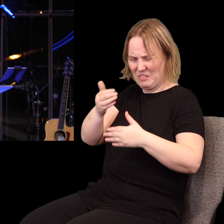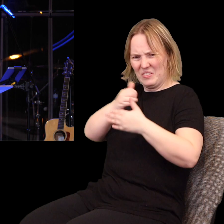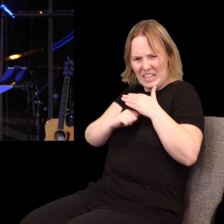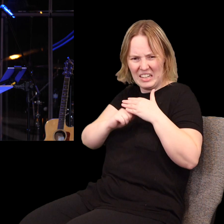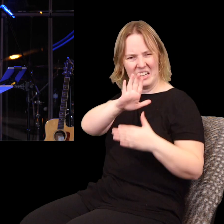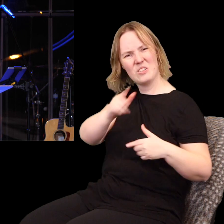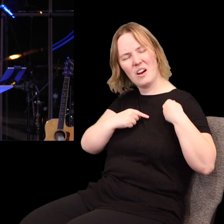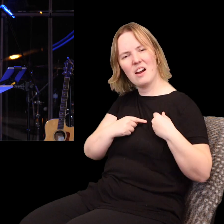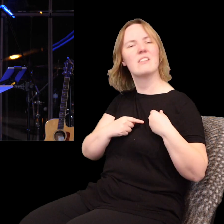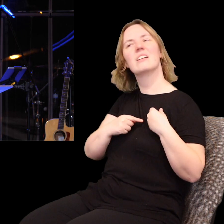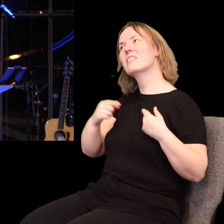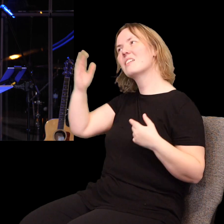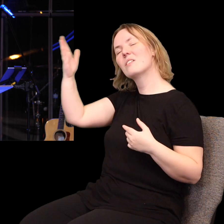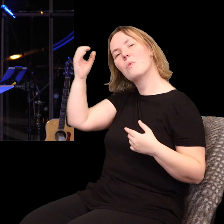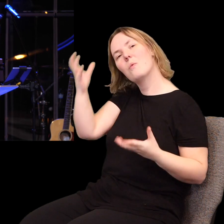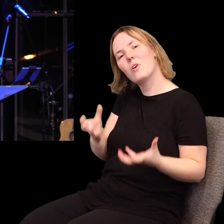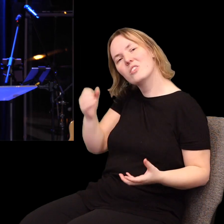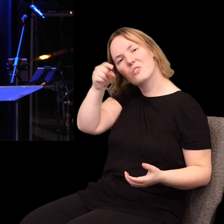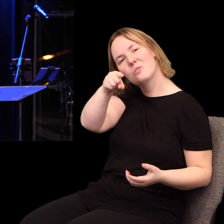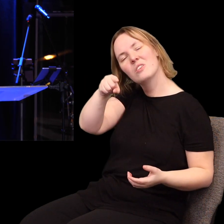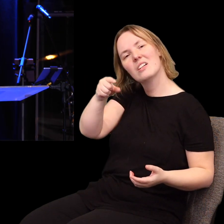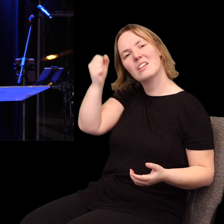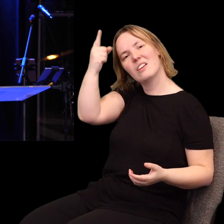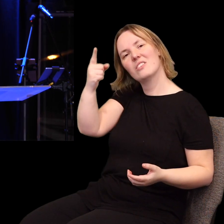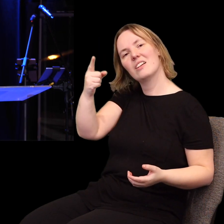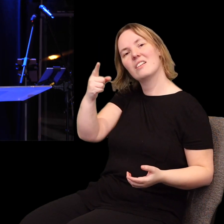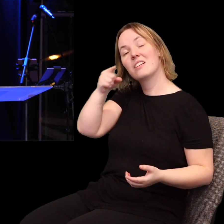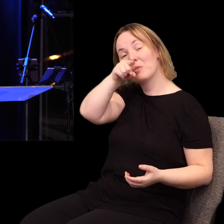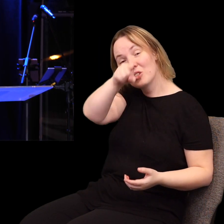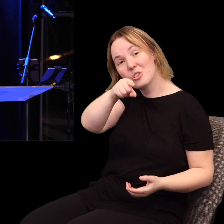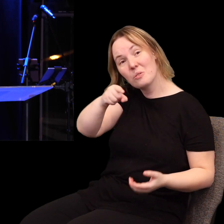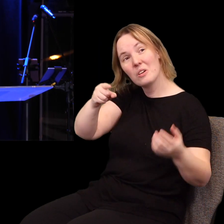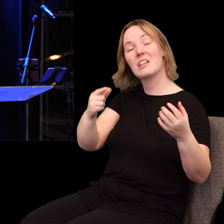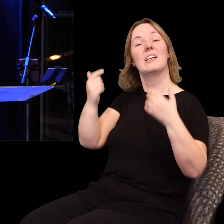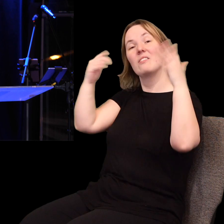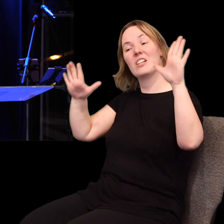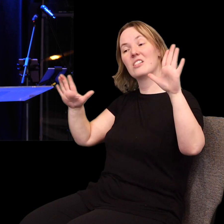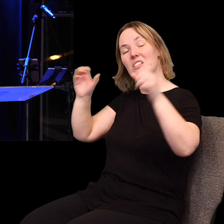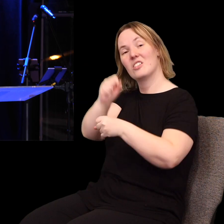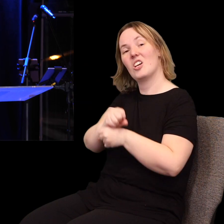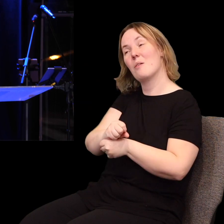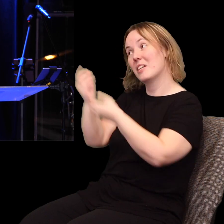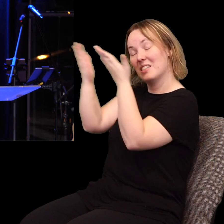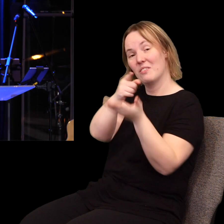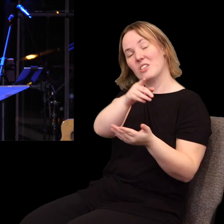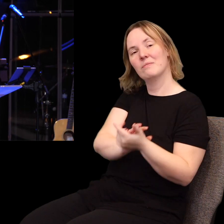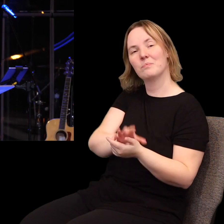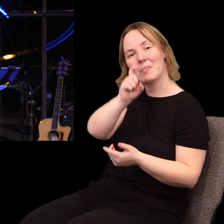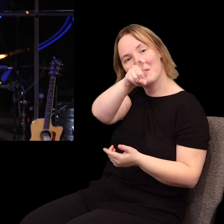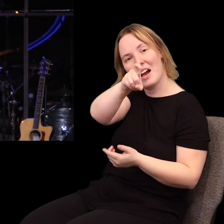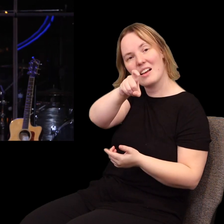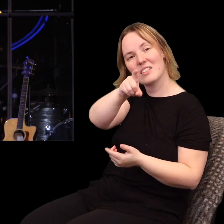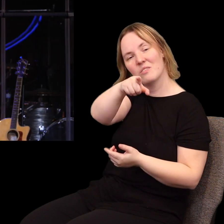long, long time, because I want you to understand that I want you to complete the task that I've given to you. Let me